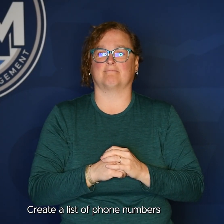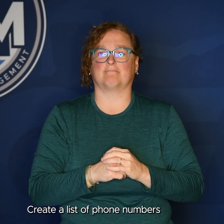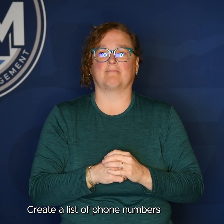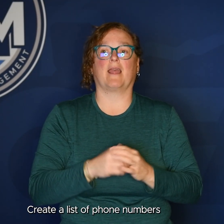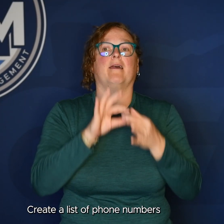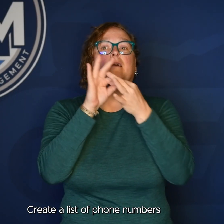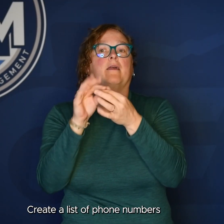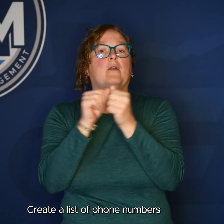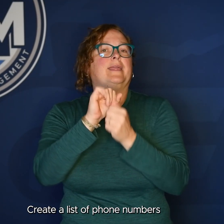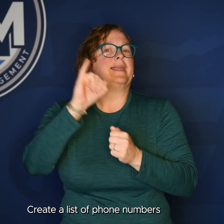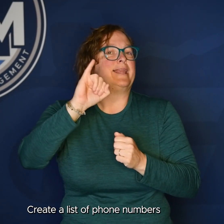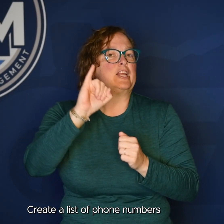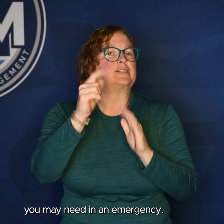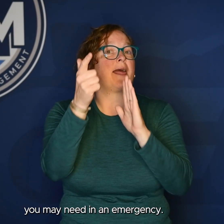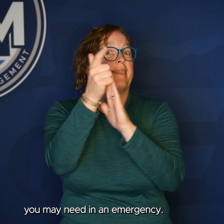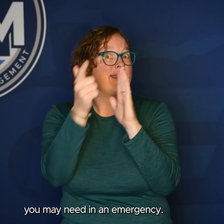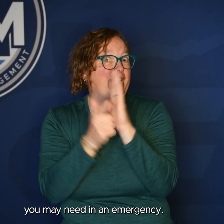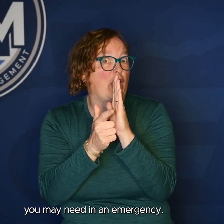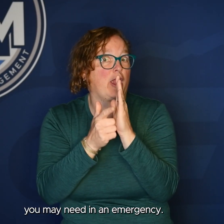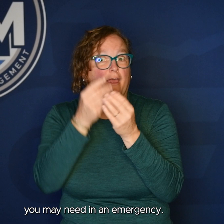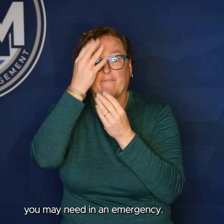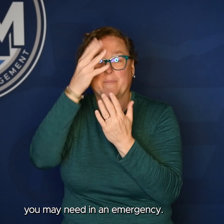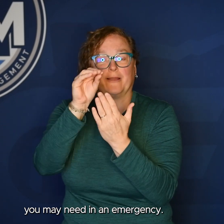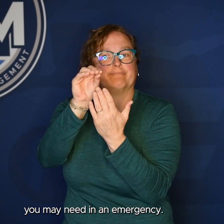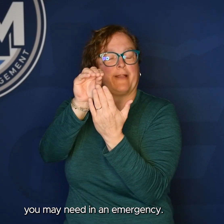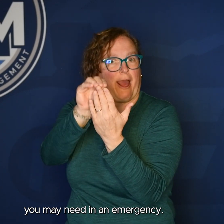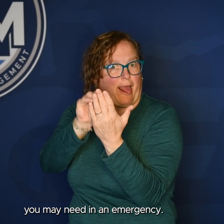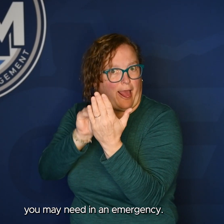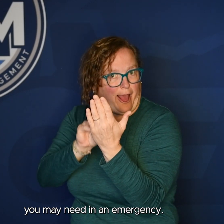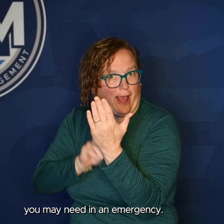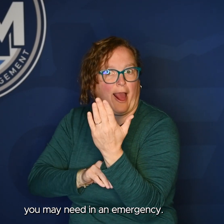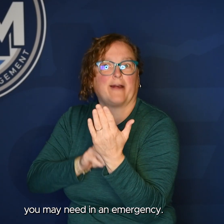Create a list of phone numbers you may need in an emergency.